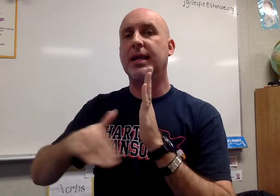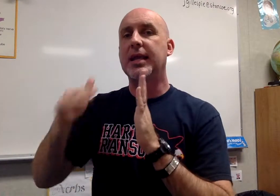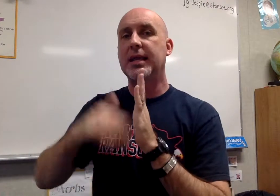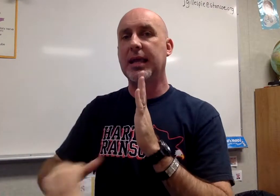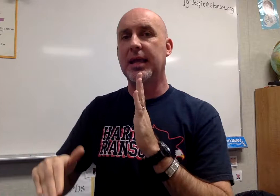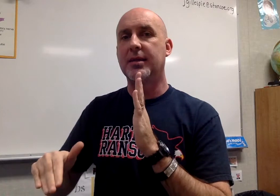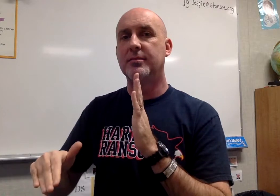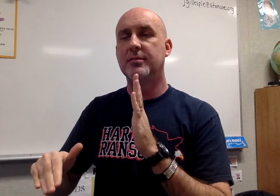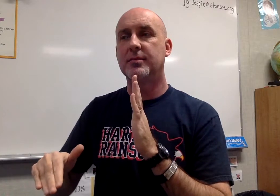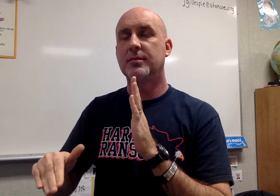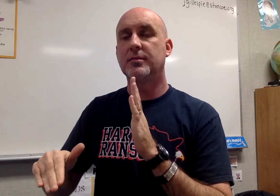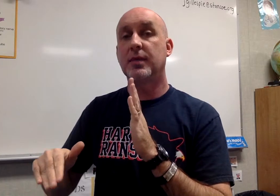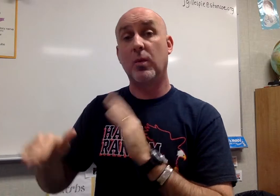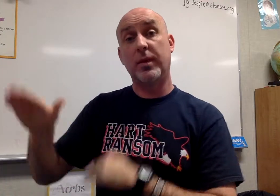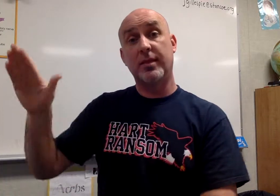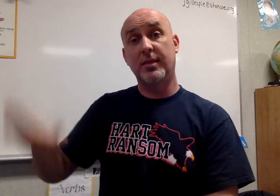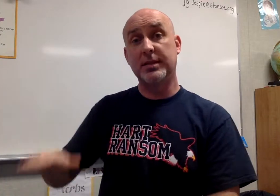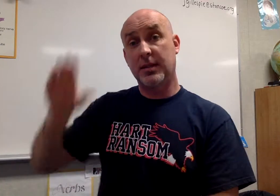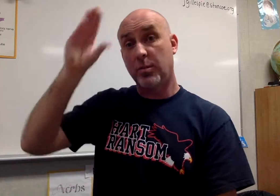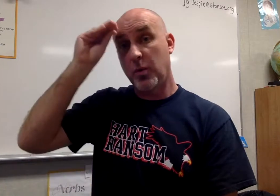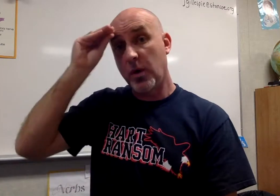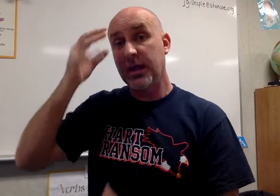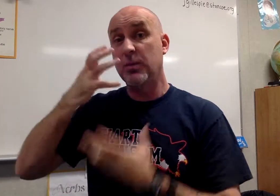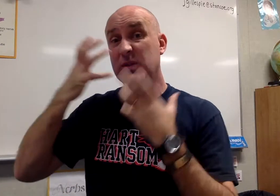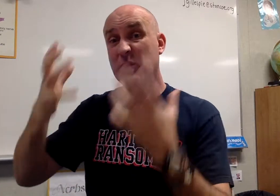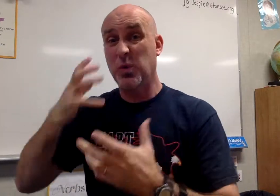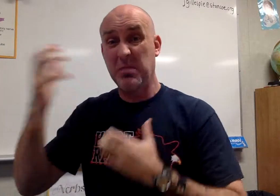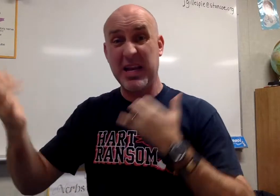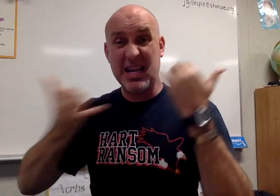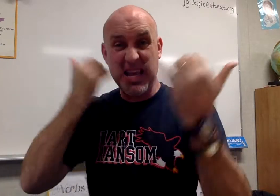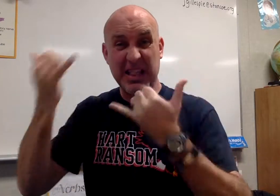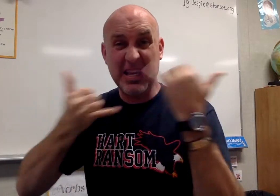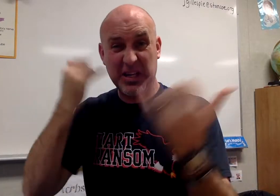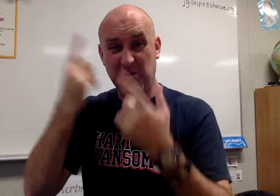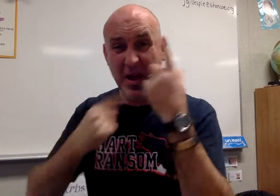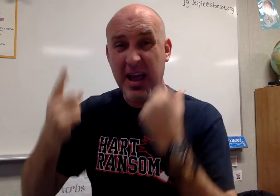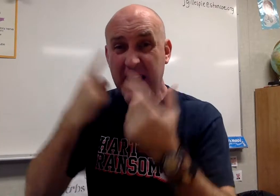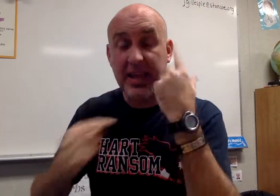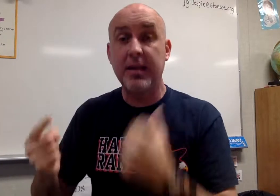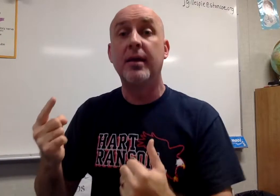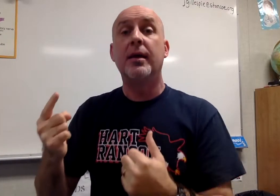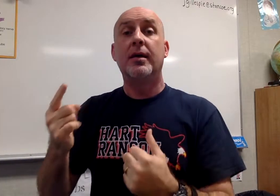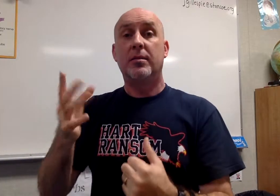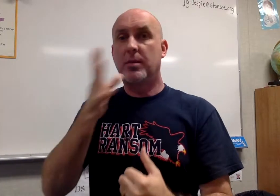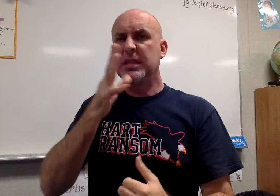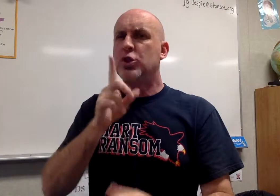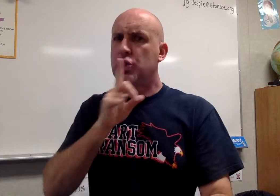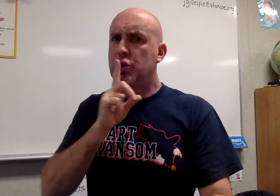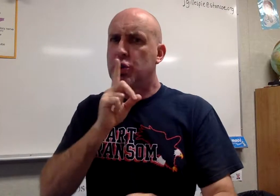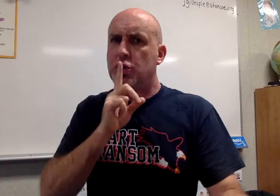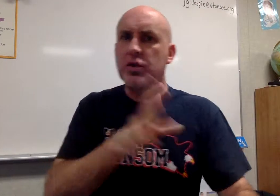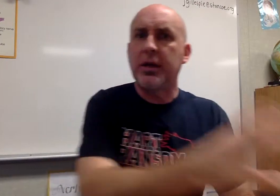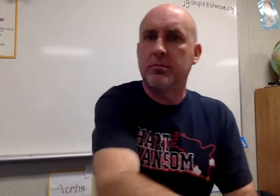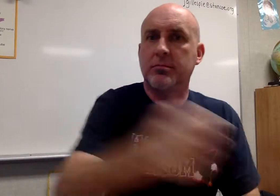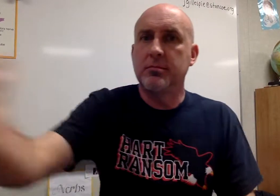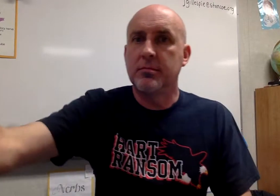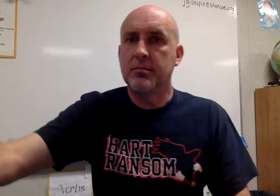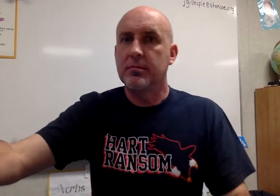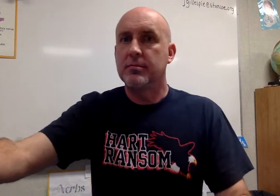again, and when this little boy, he was screaming and yelling and crying, and the mom said, shh, here,